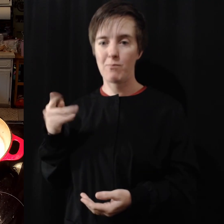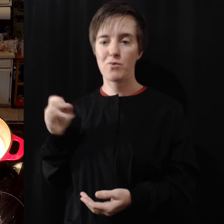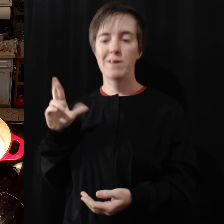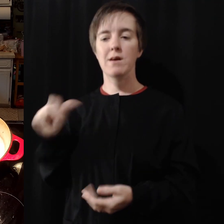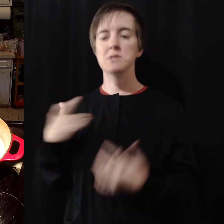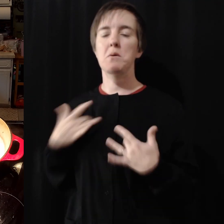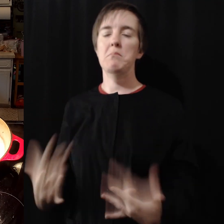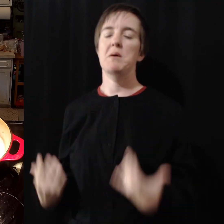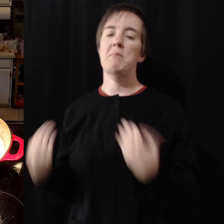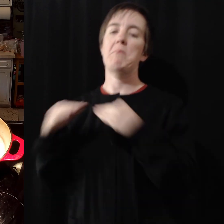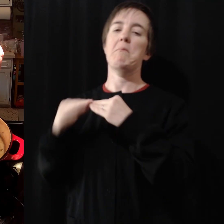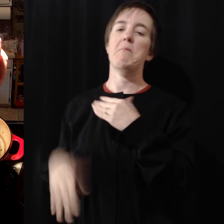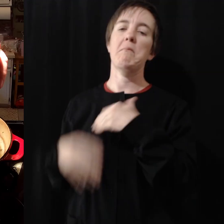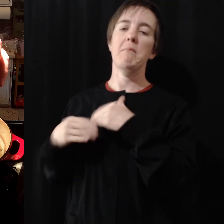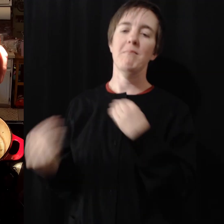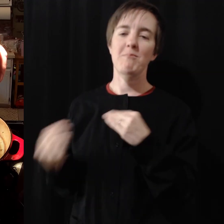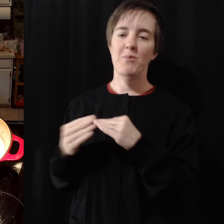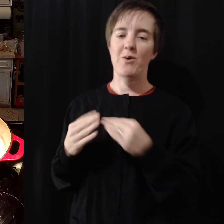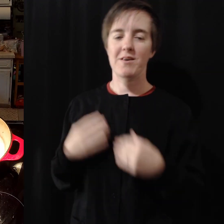so I usually do a little more than that.